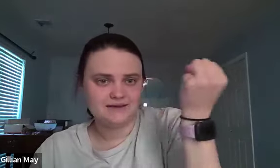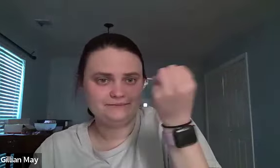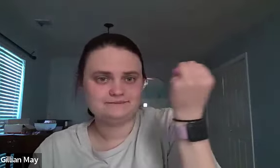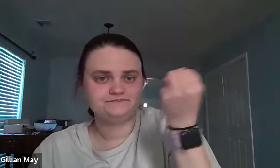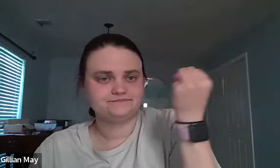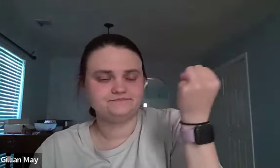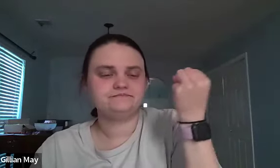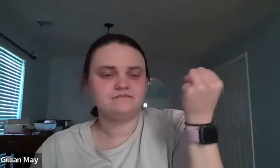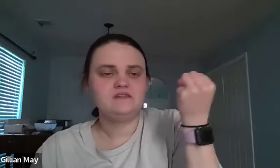Monday.